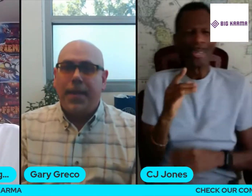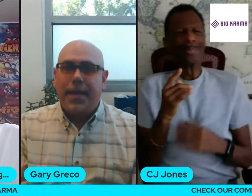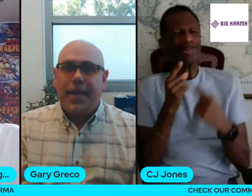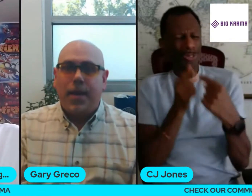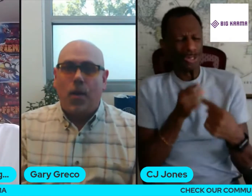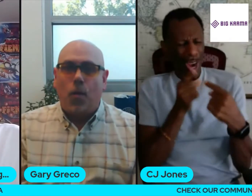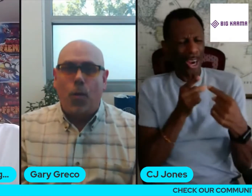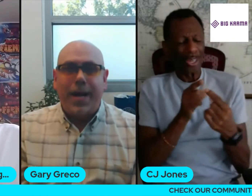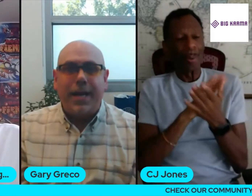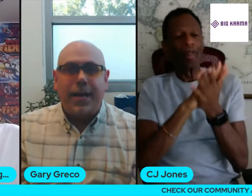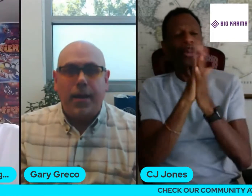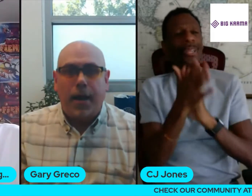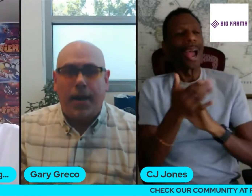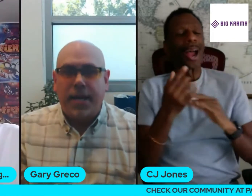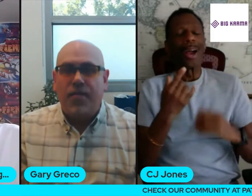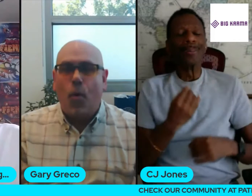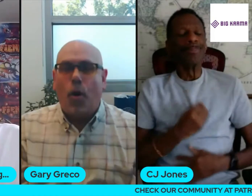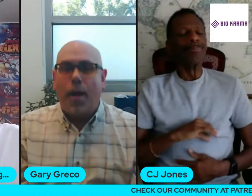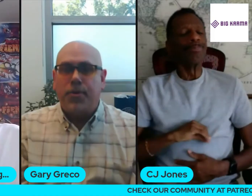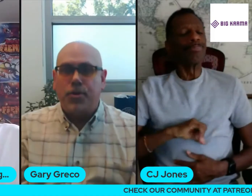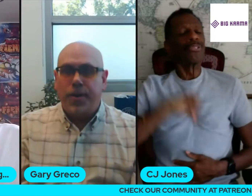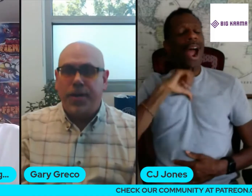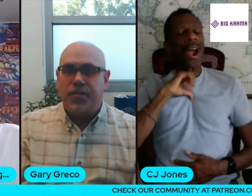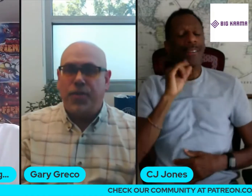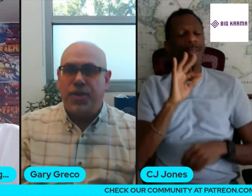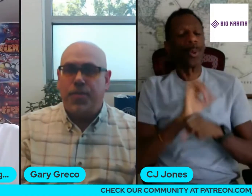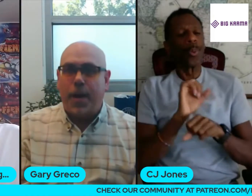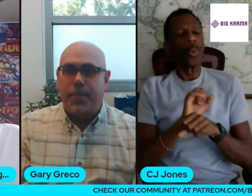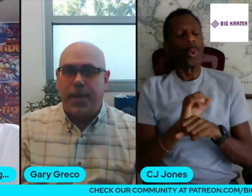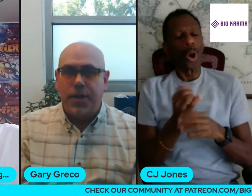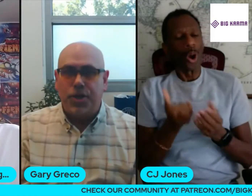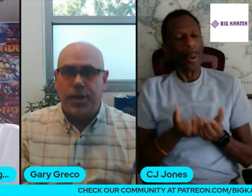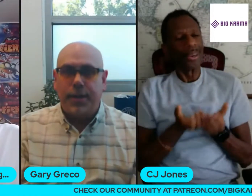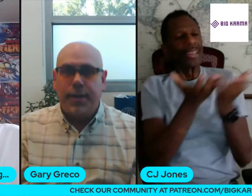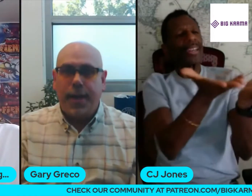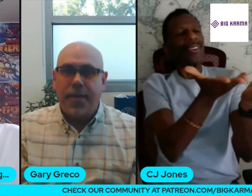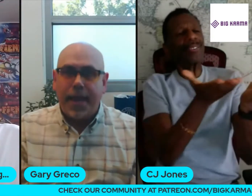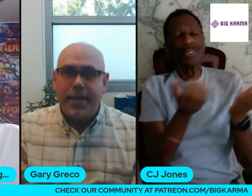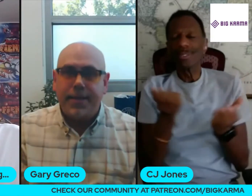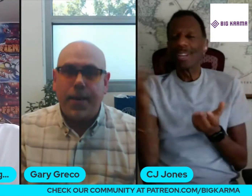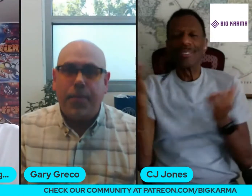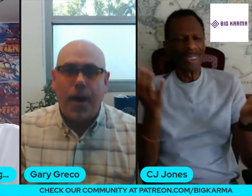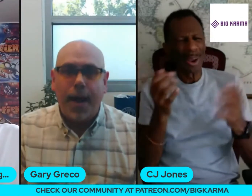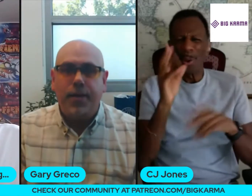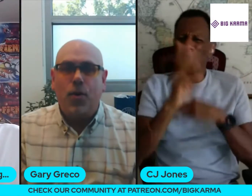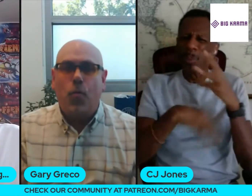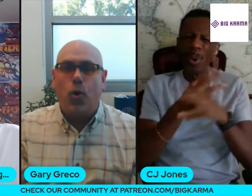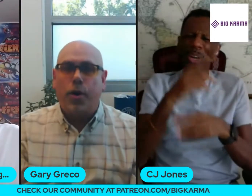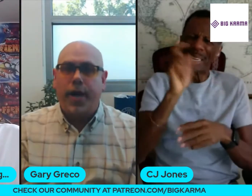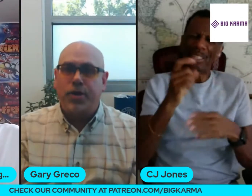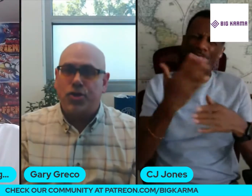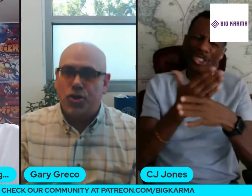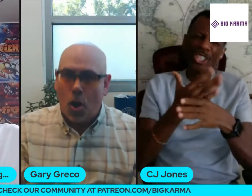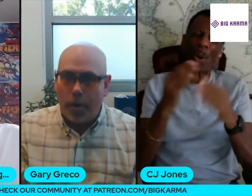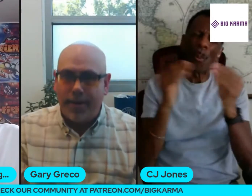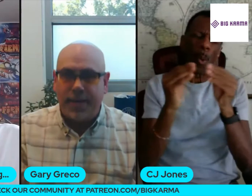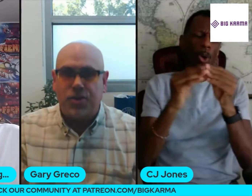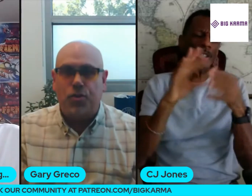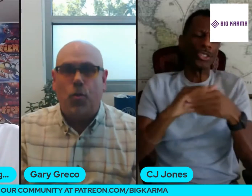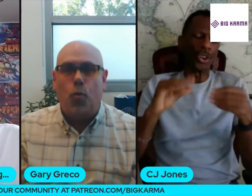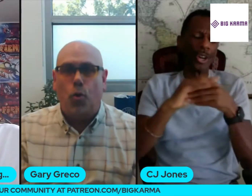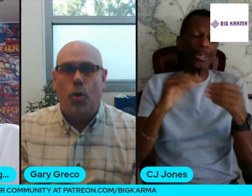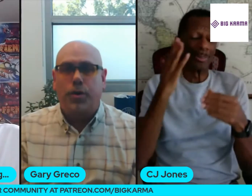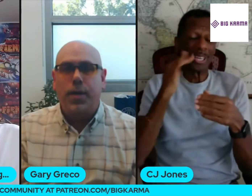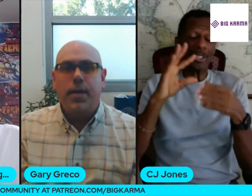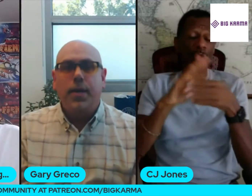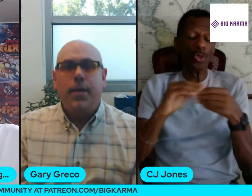So we can give more opportunities for this population, and they can take pride in their work and showing this